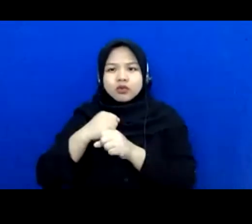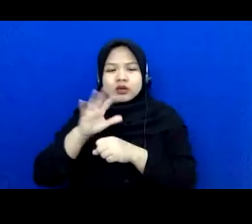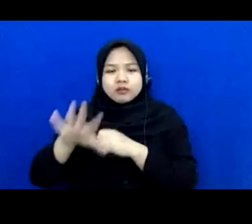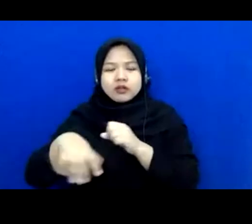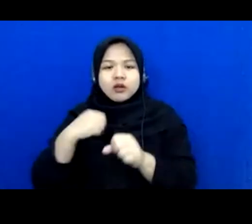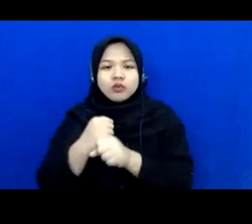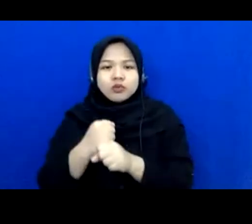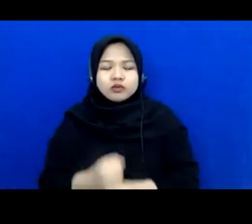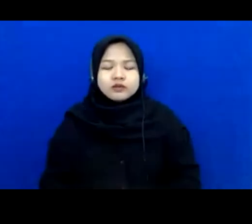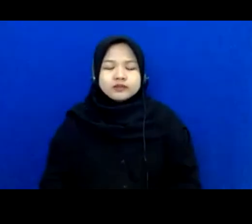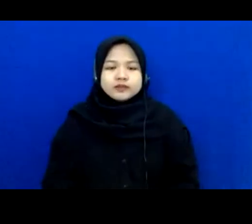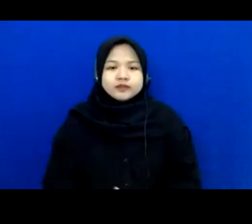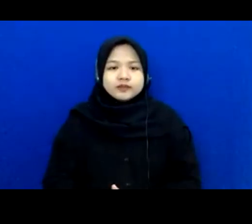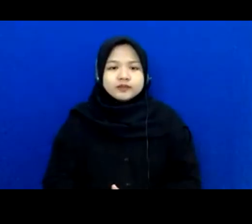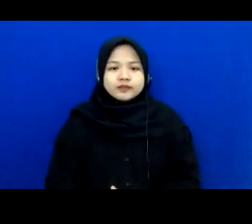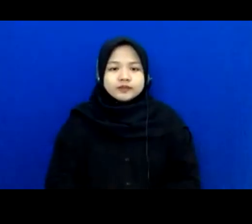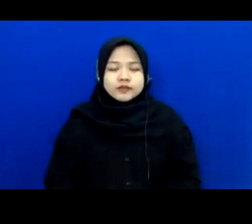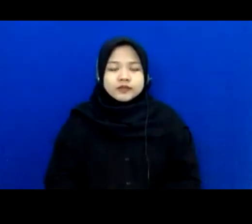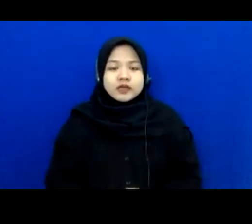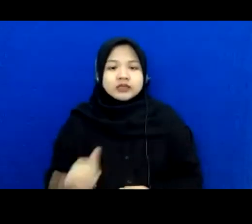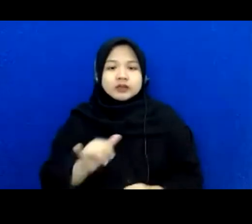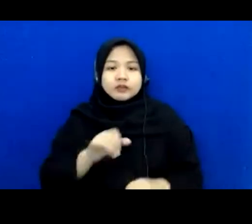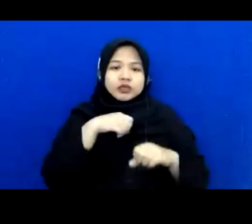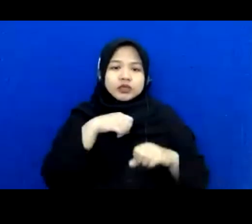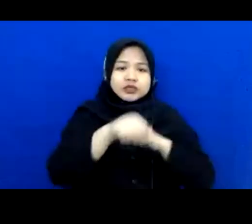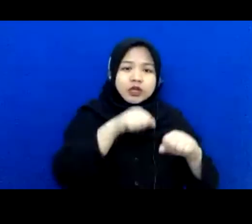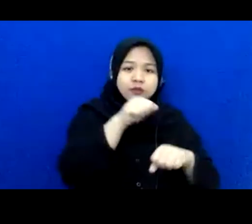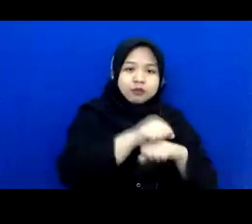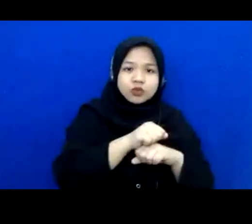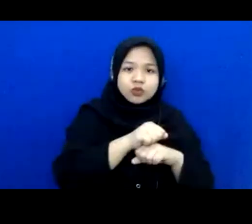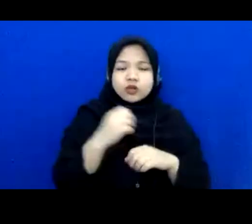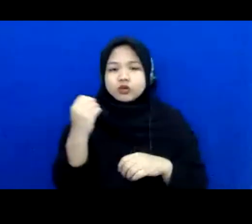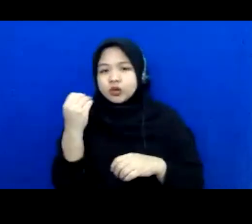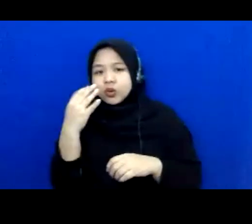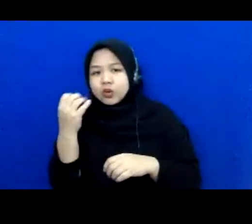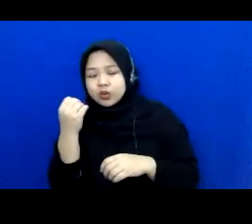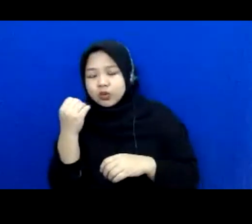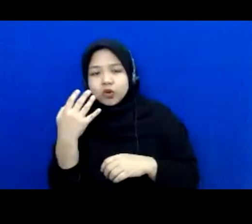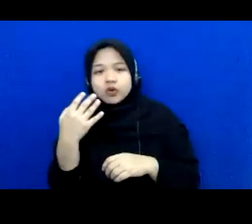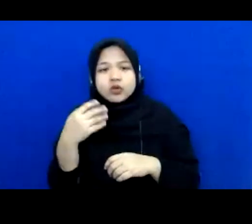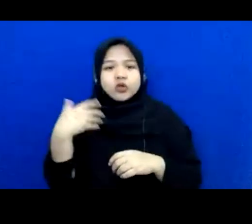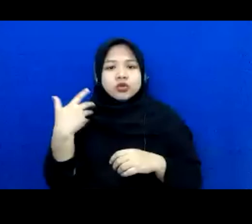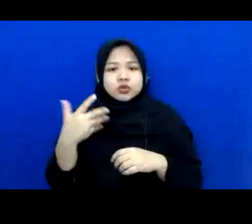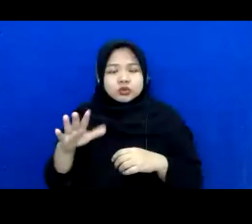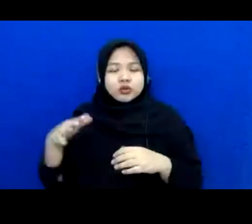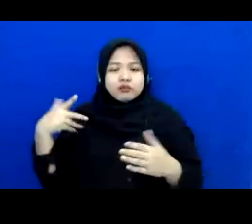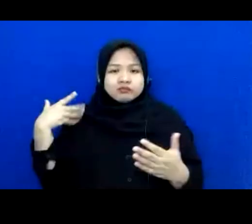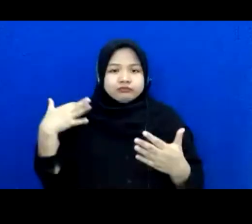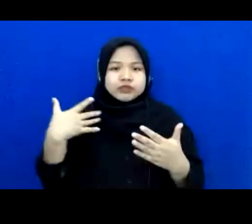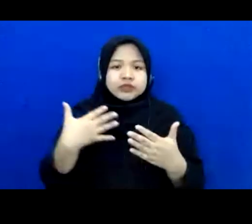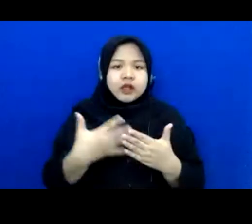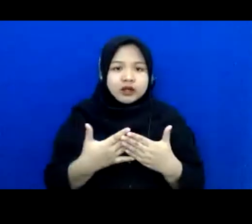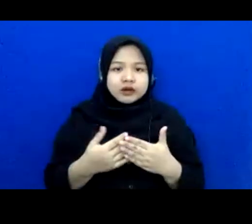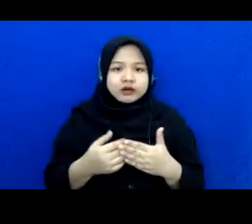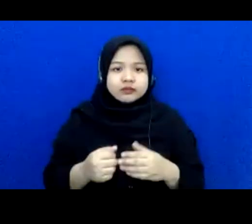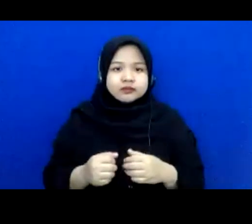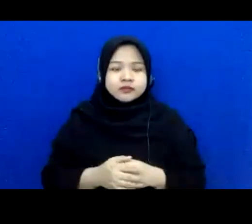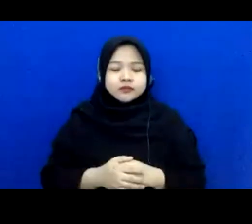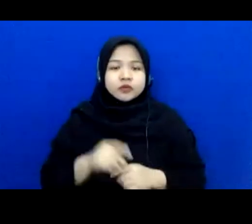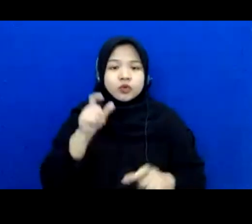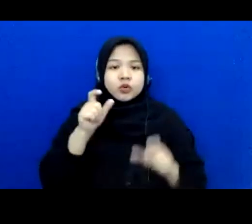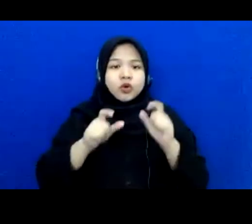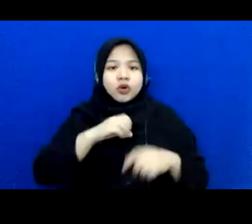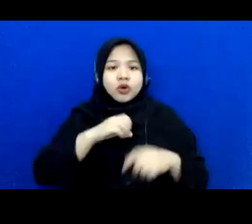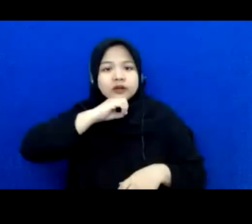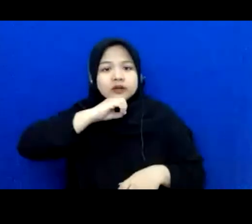Singaporeans. Right. In Hong Kong, it's about 89 people so far. Right. In terms of elderly coming for lunch, we've